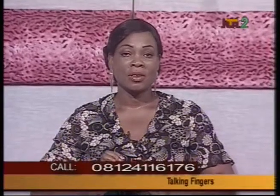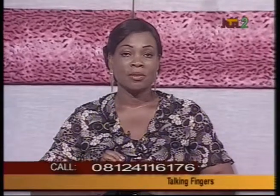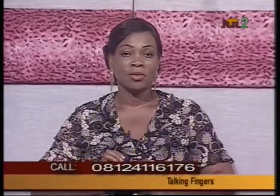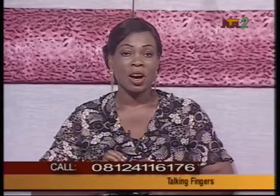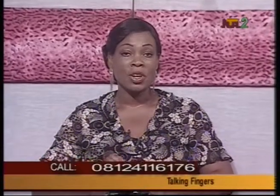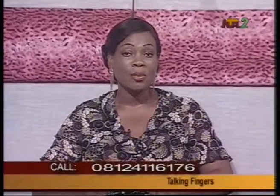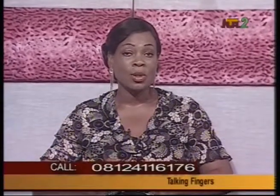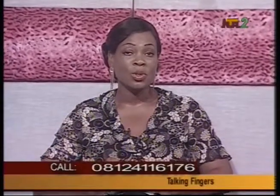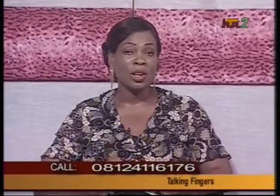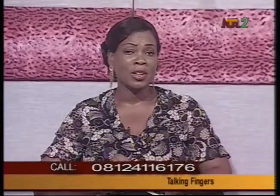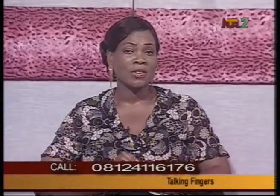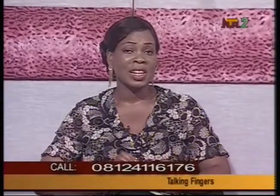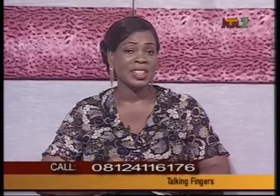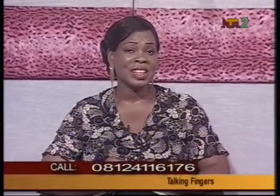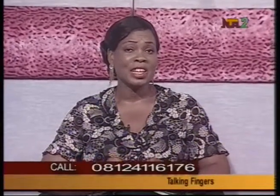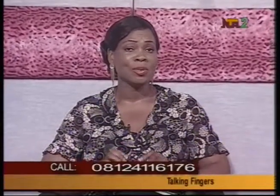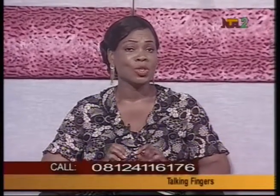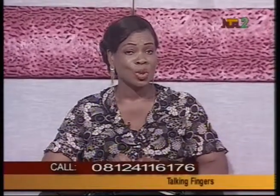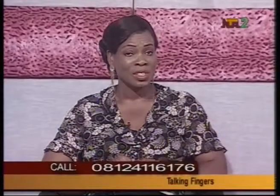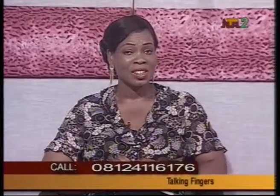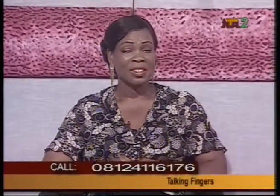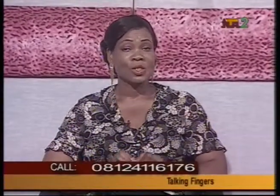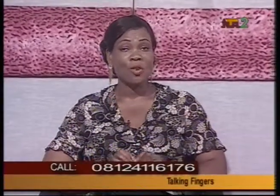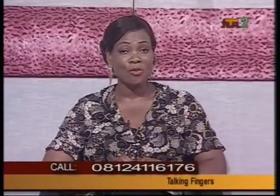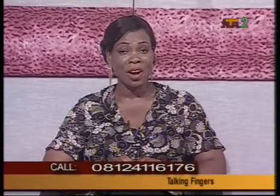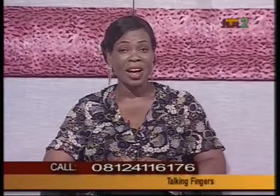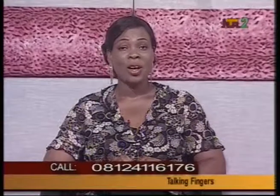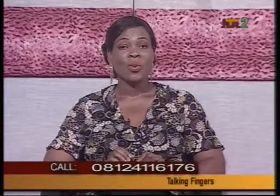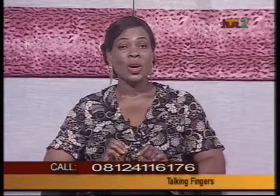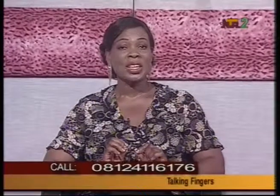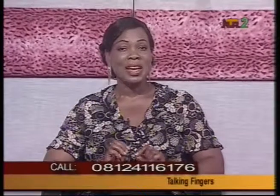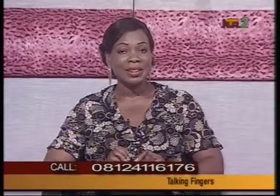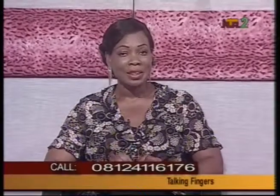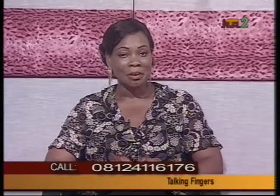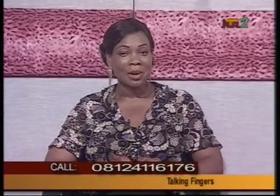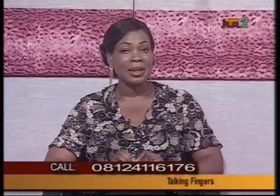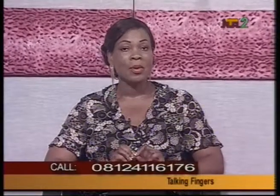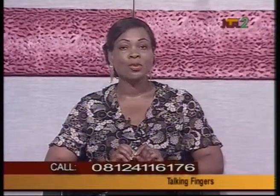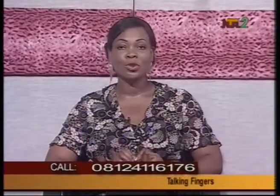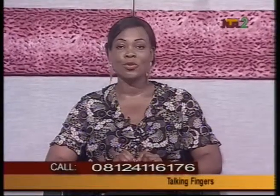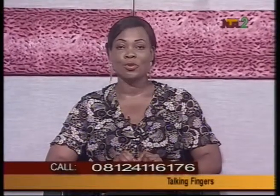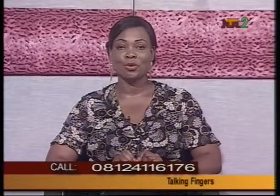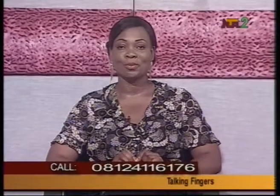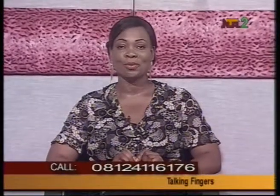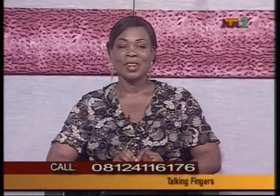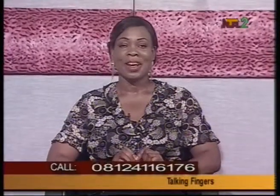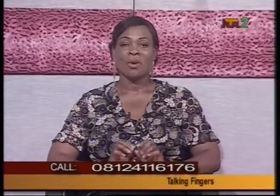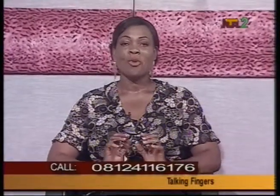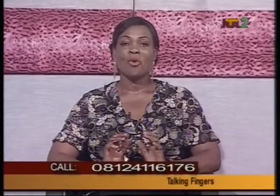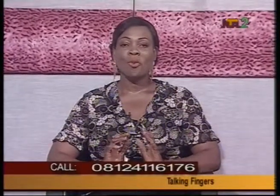you have any problems with any of the letters that has been taught so far, quickly dial that number and let me put you through. We'll move to